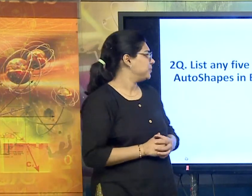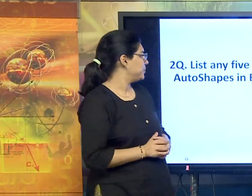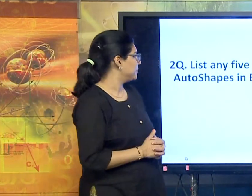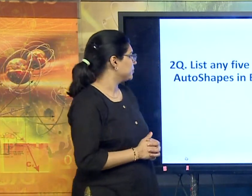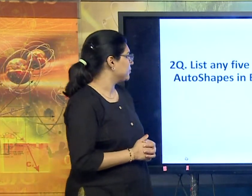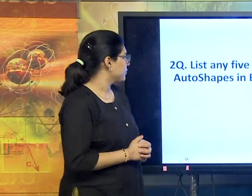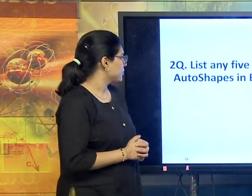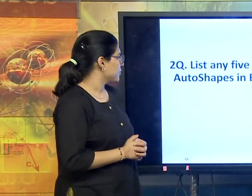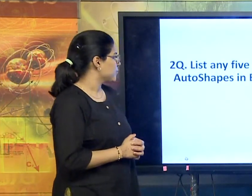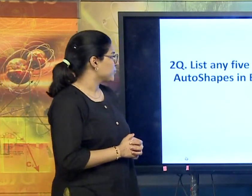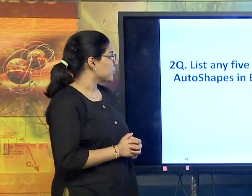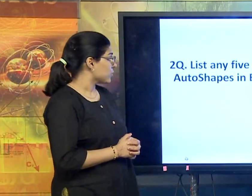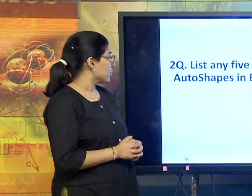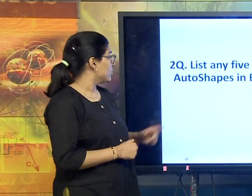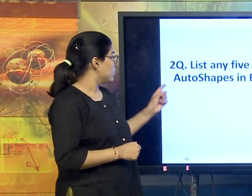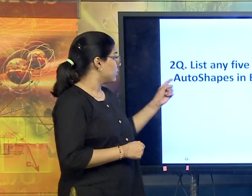second question.